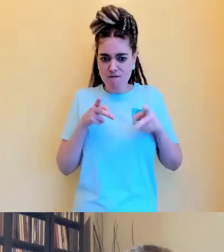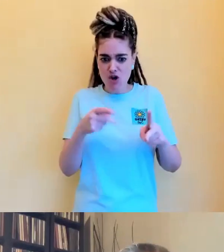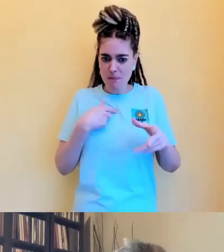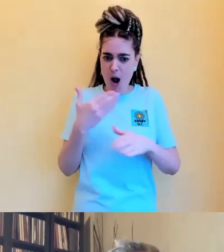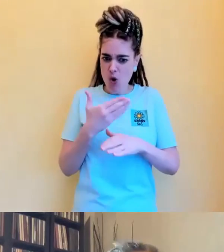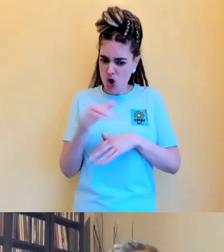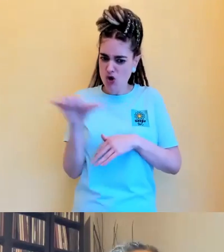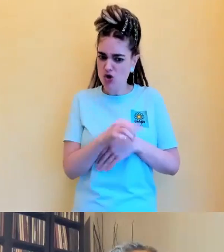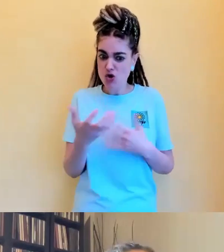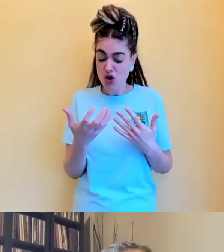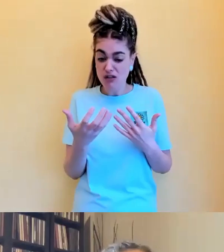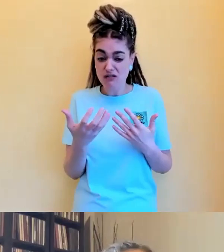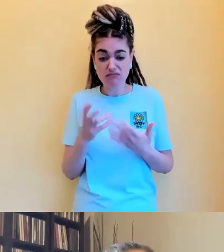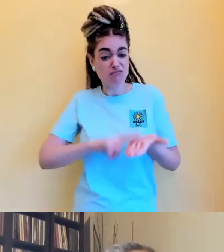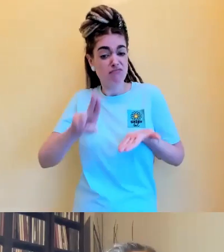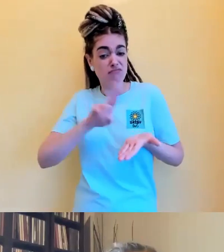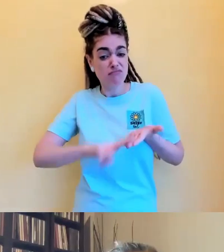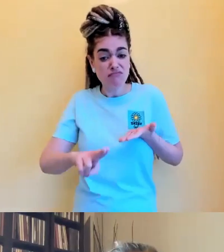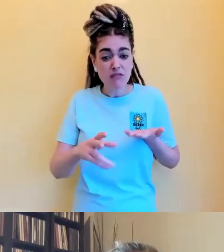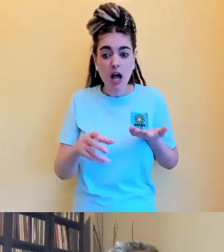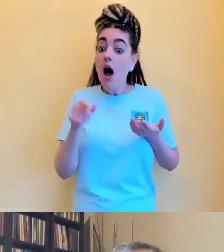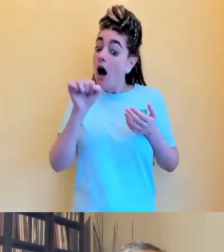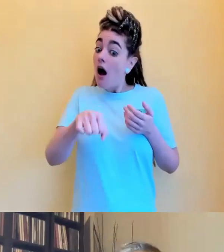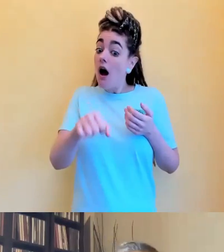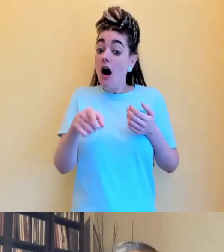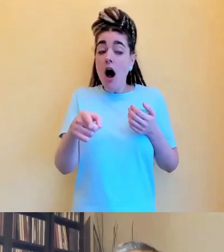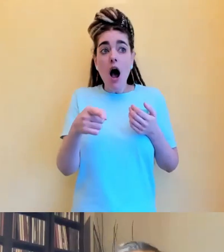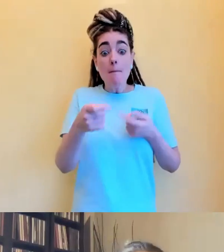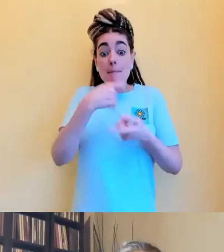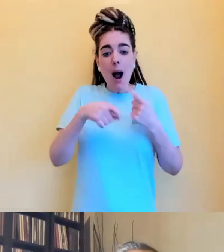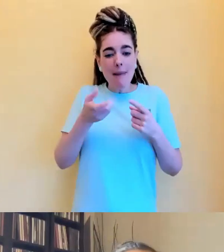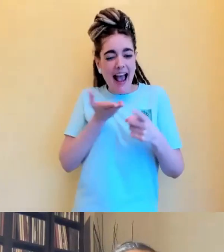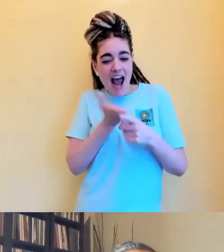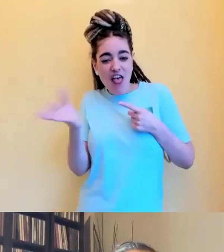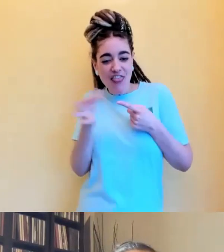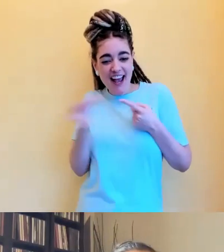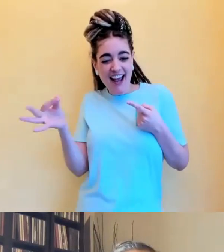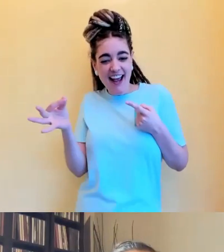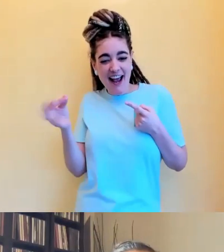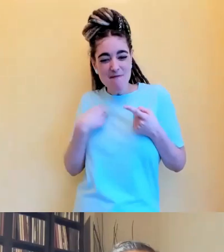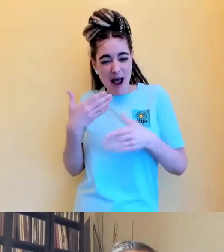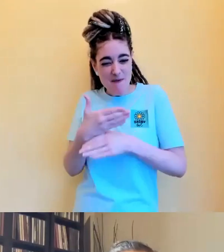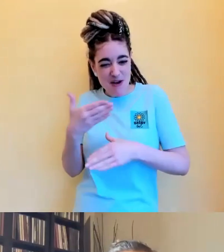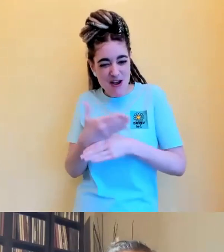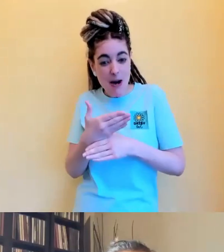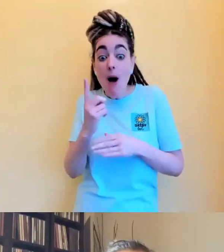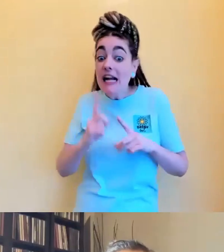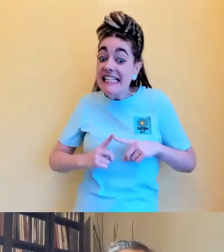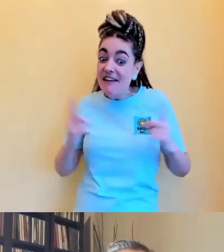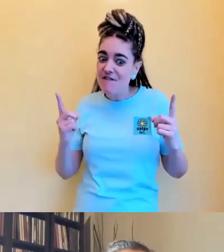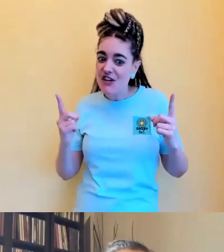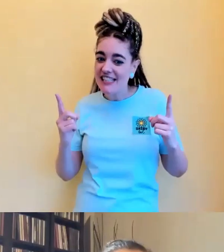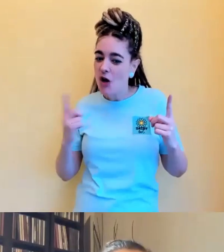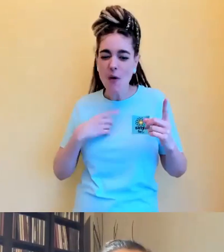think it has started to form a different strand of my work, but it feels like it is very much a different strand. It doesn't feel like it's my